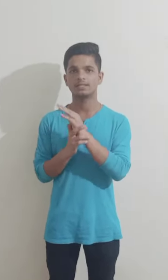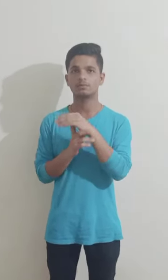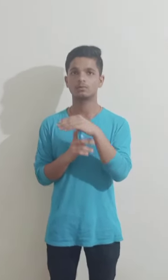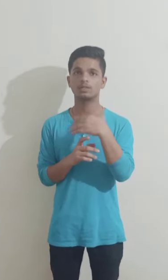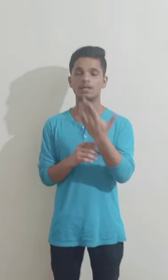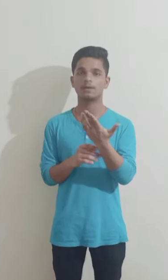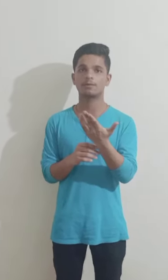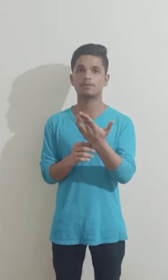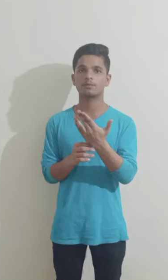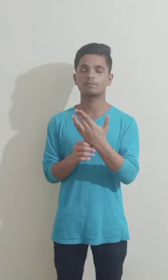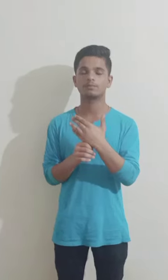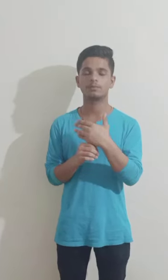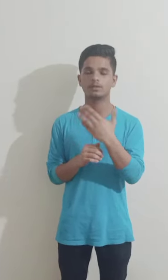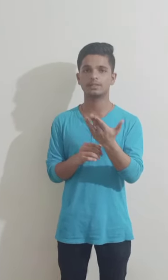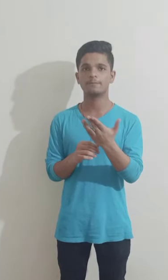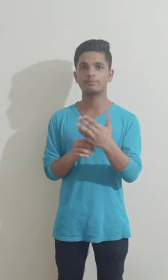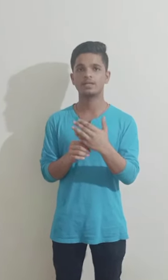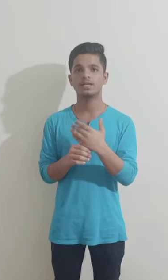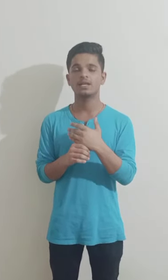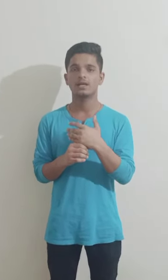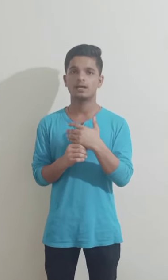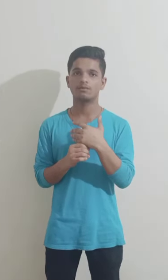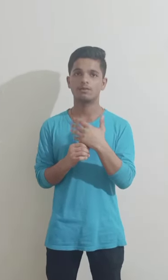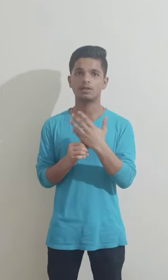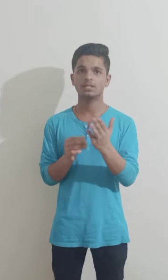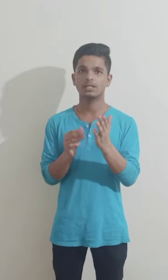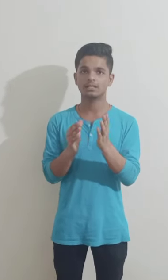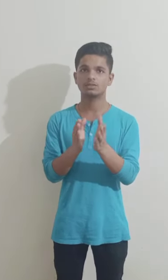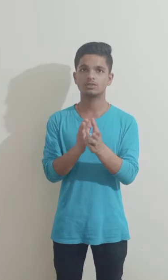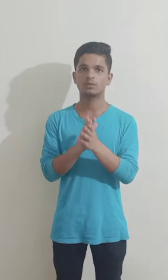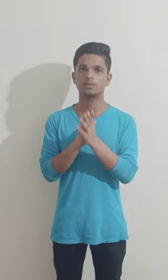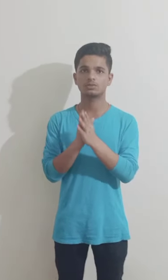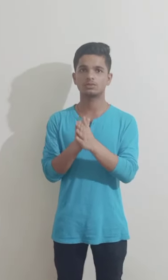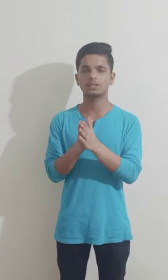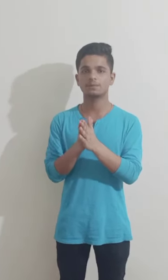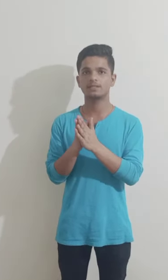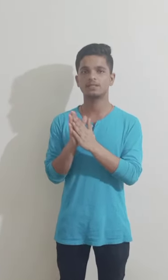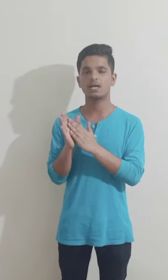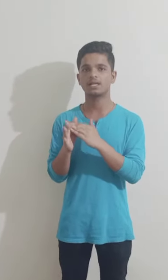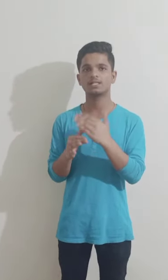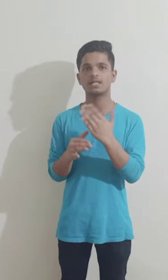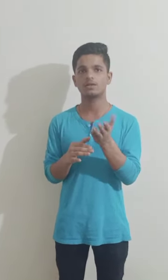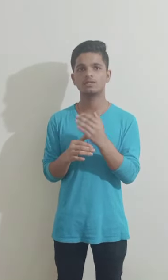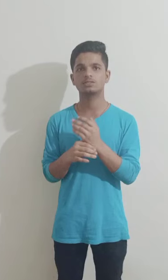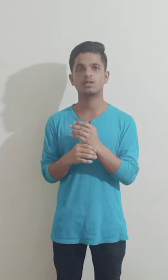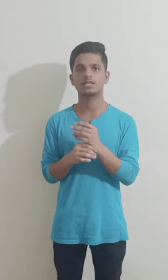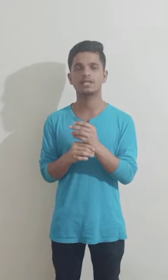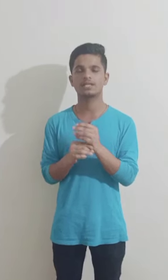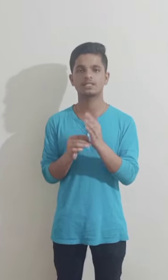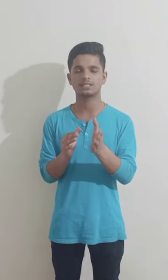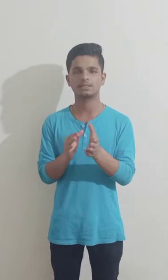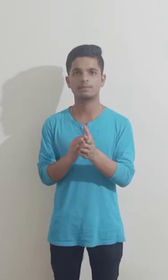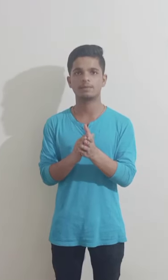Then for the execution of s2 statement the another hello is not created in scp memory.